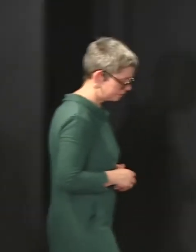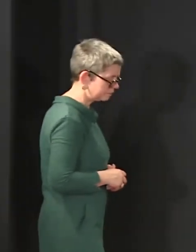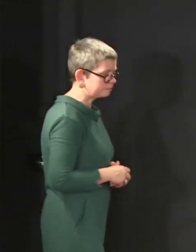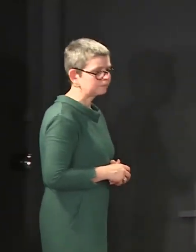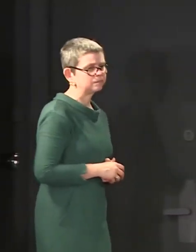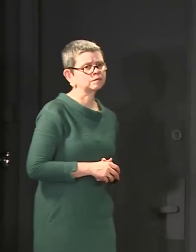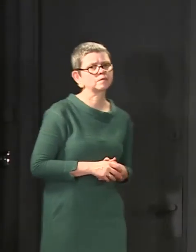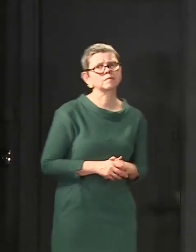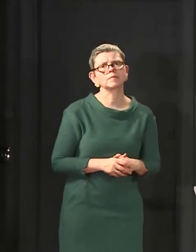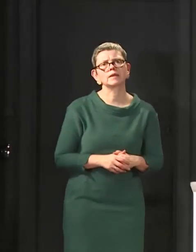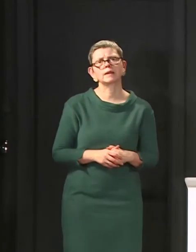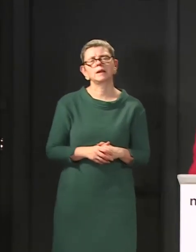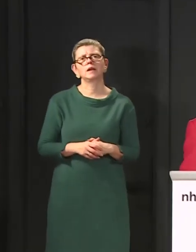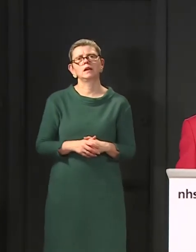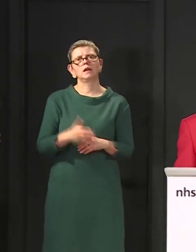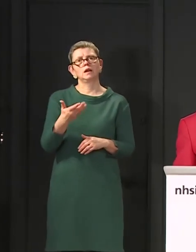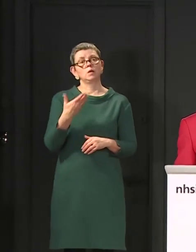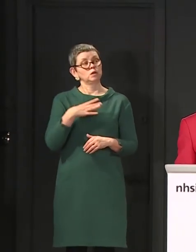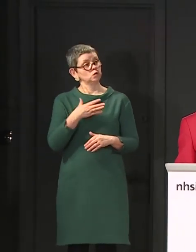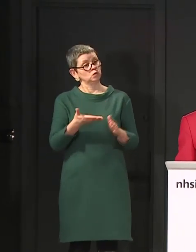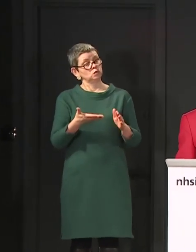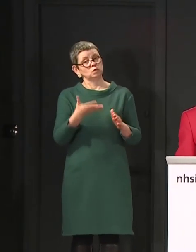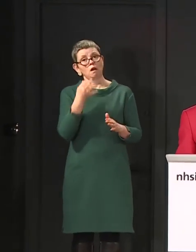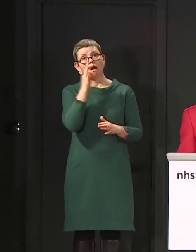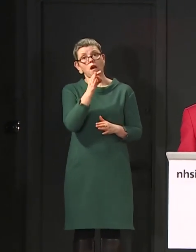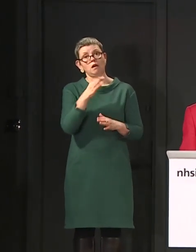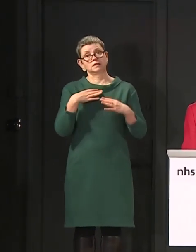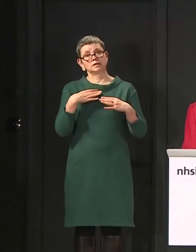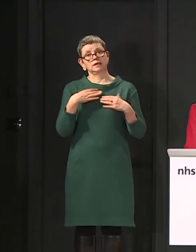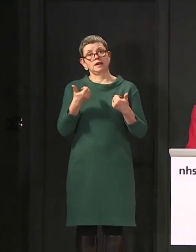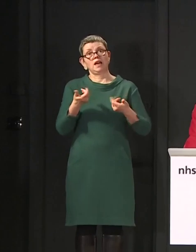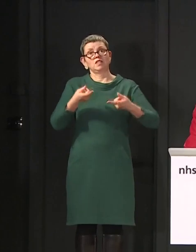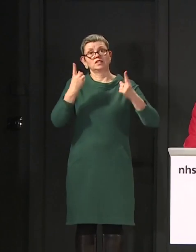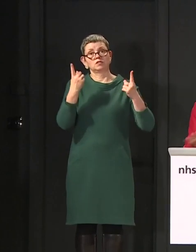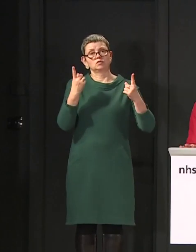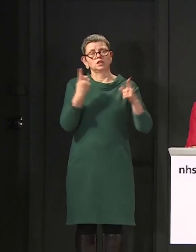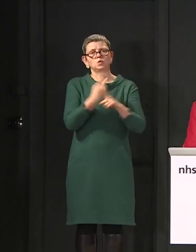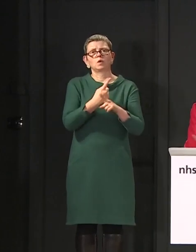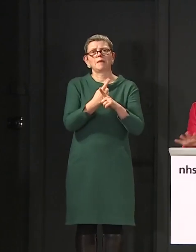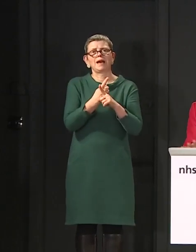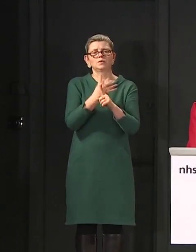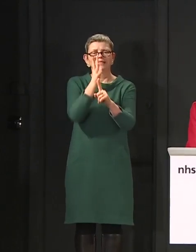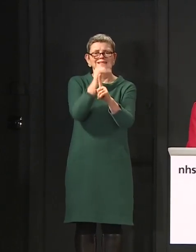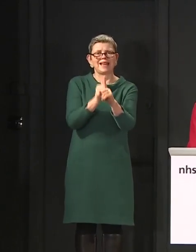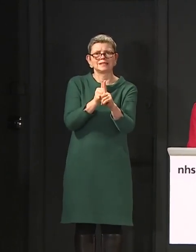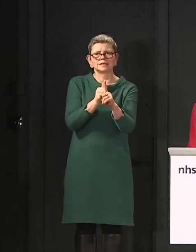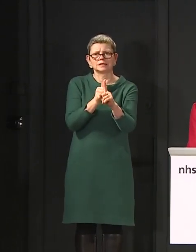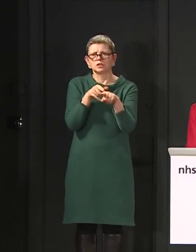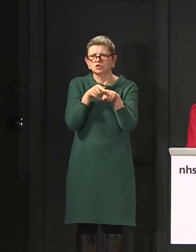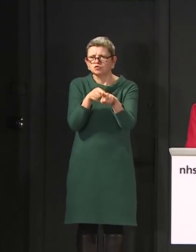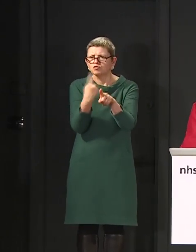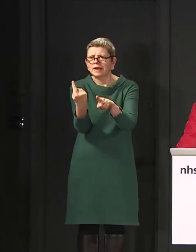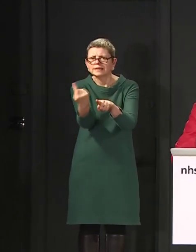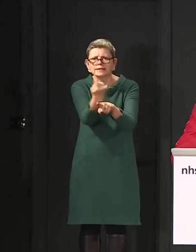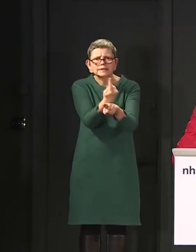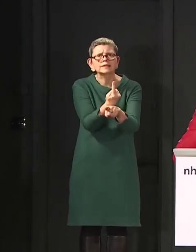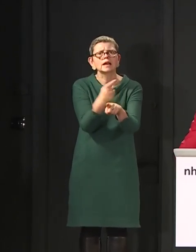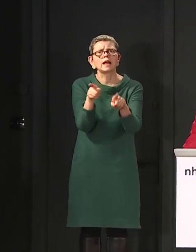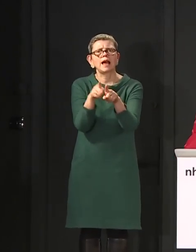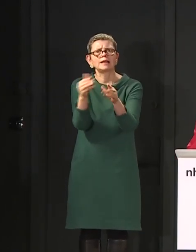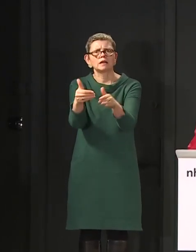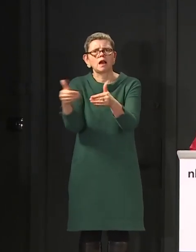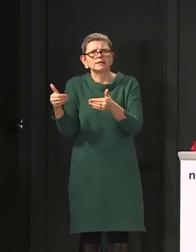bring the Health Secretary in at this point to talk about our work on test, trace, isolate, because the other factor here, which you've heard us talk about before, that as we